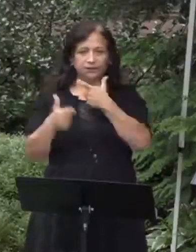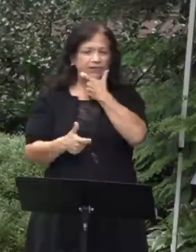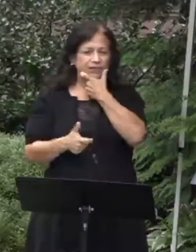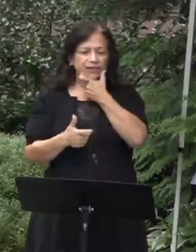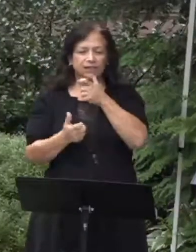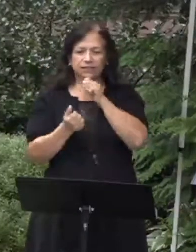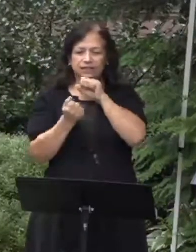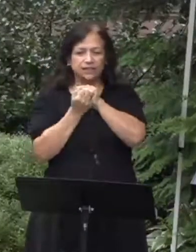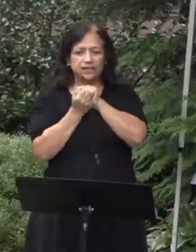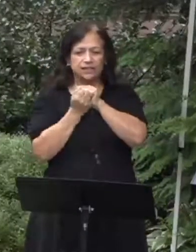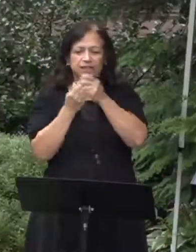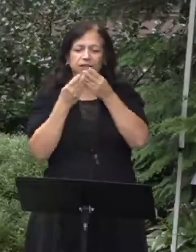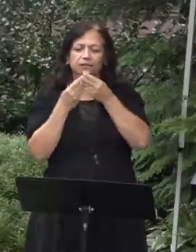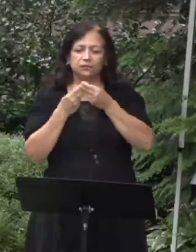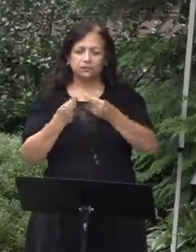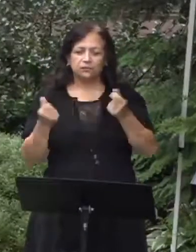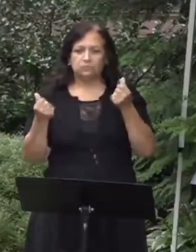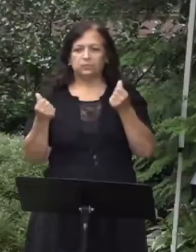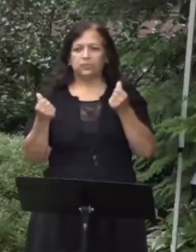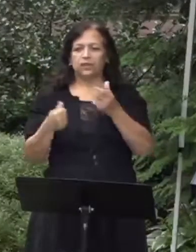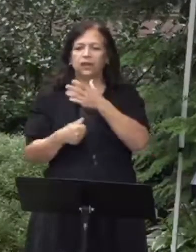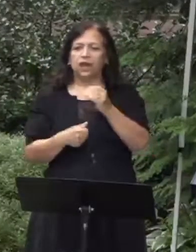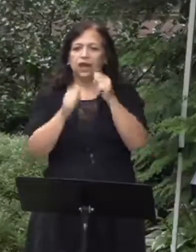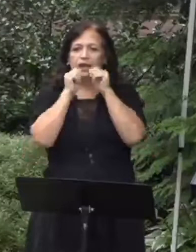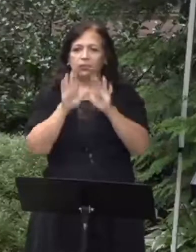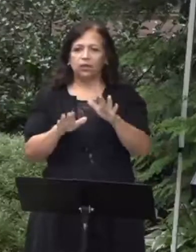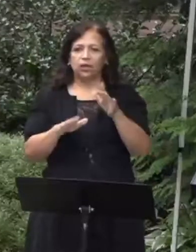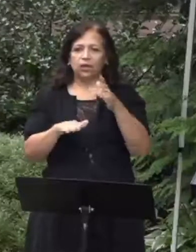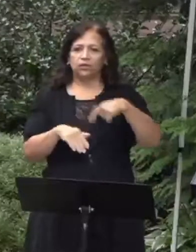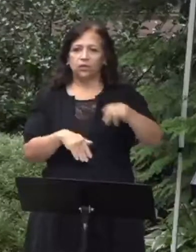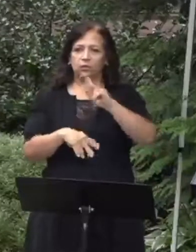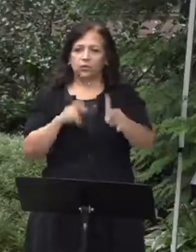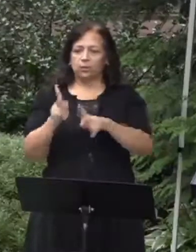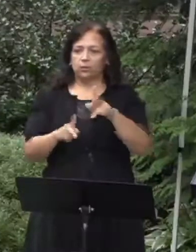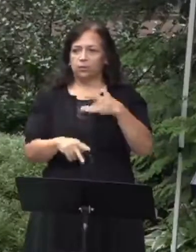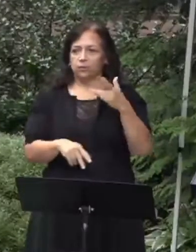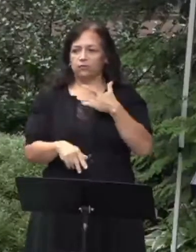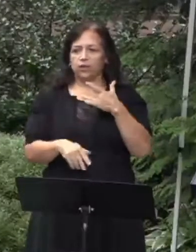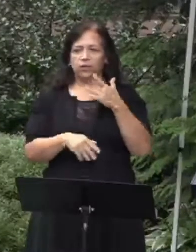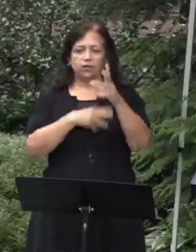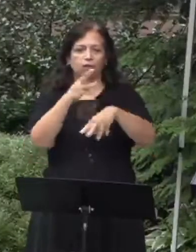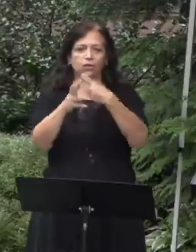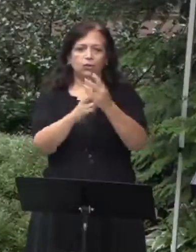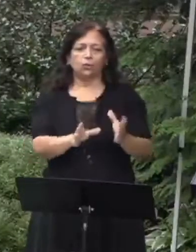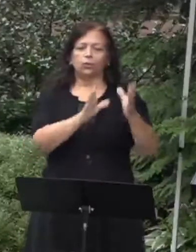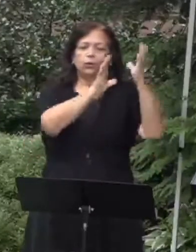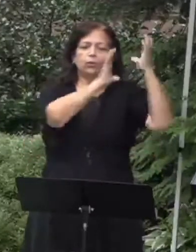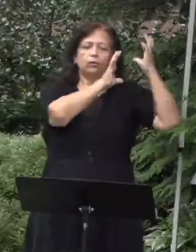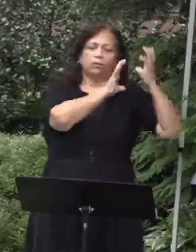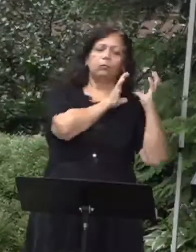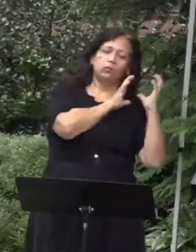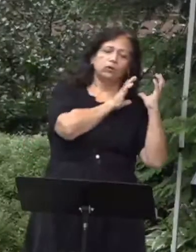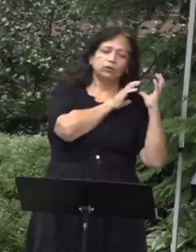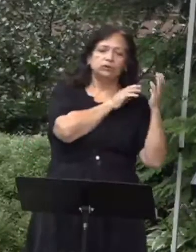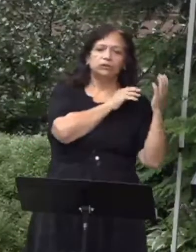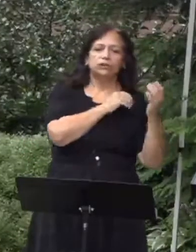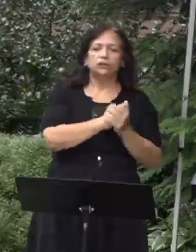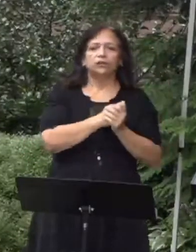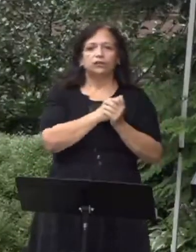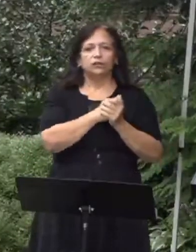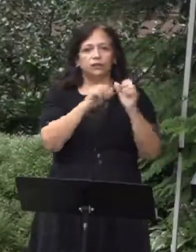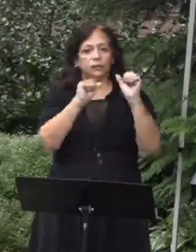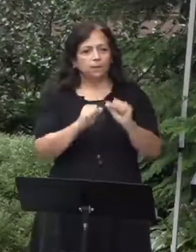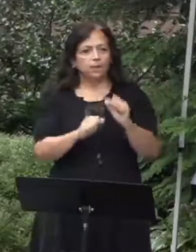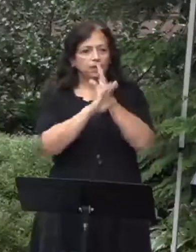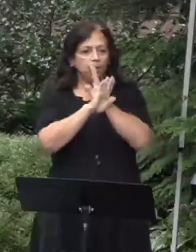jaws. And bless those of us who feel like they are carrying the weight of the world on their shoulders. May